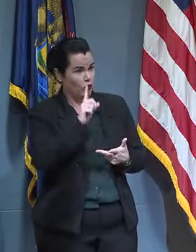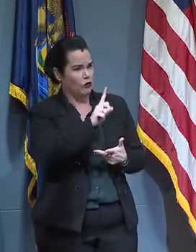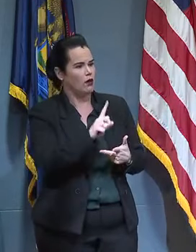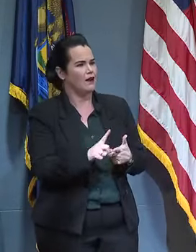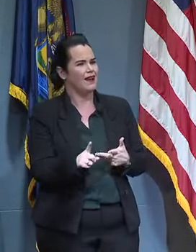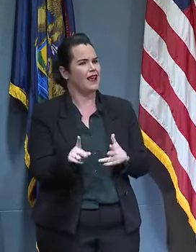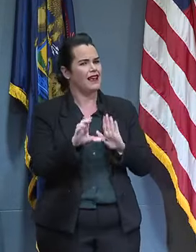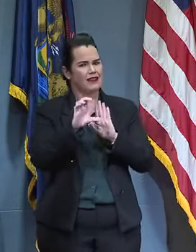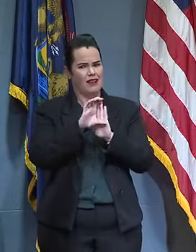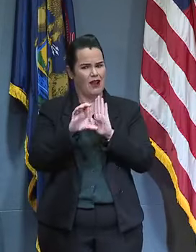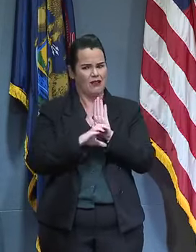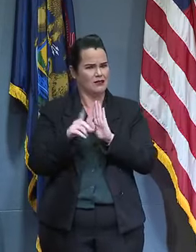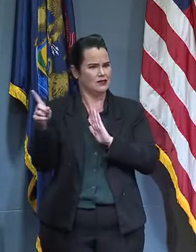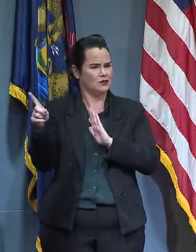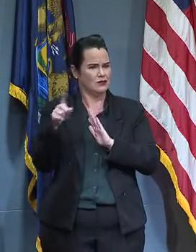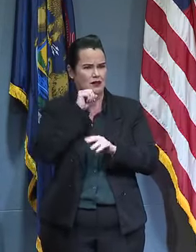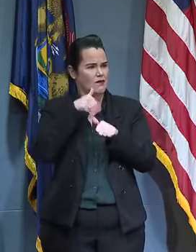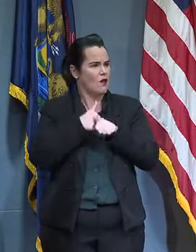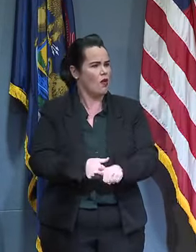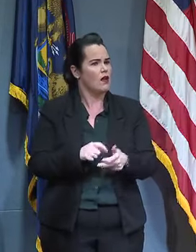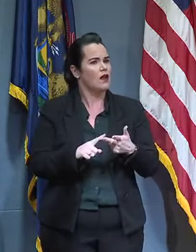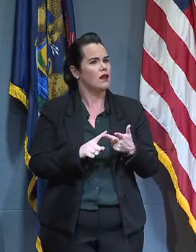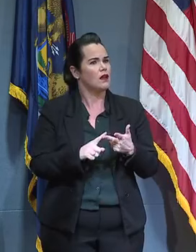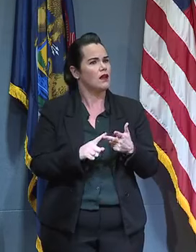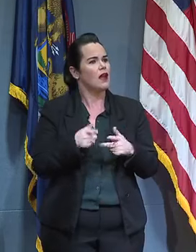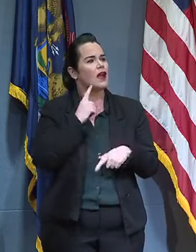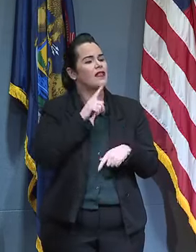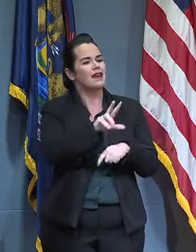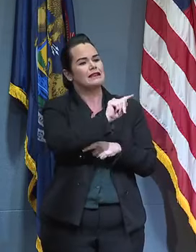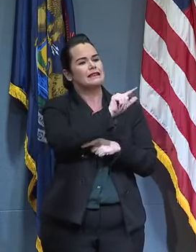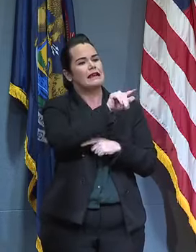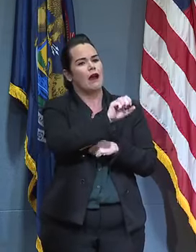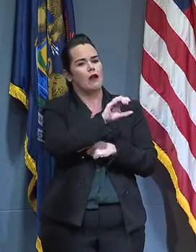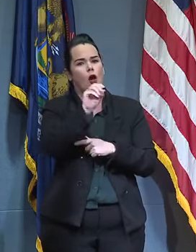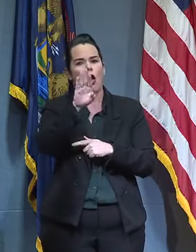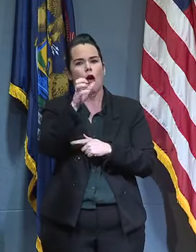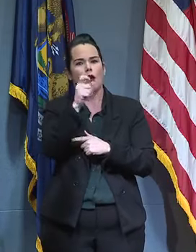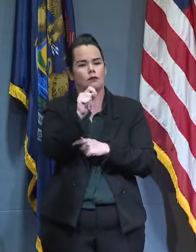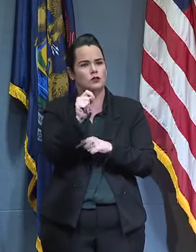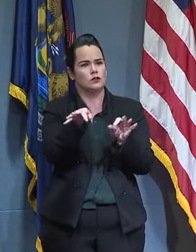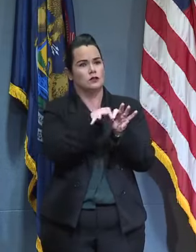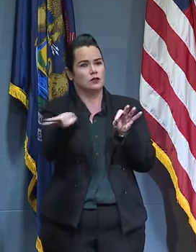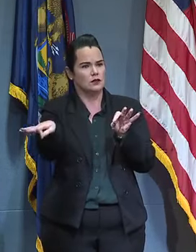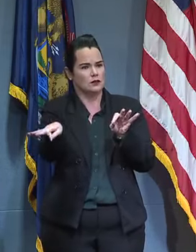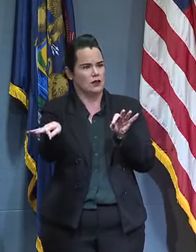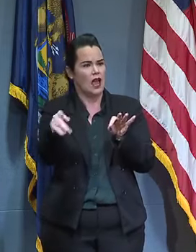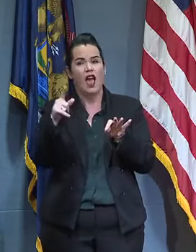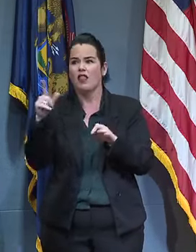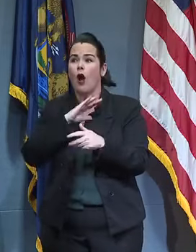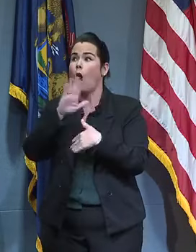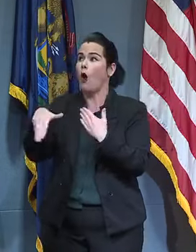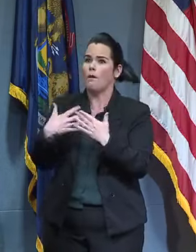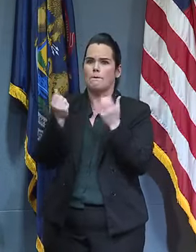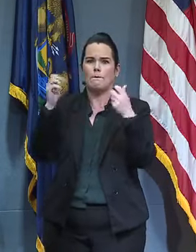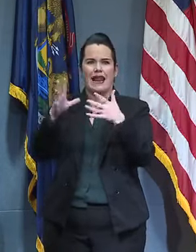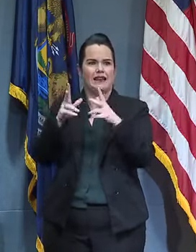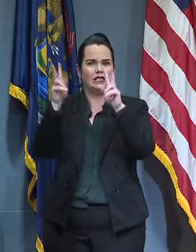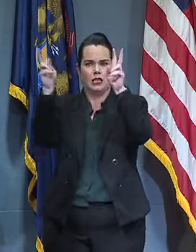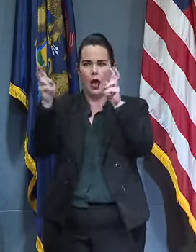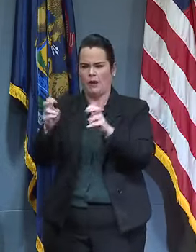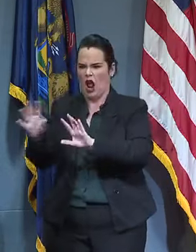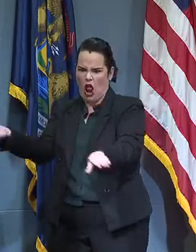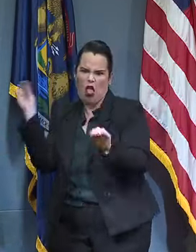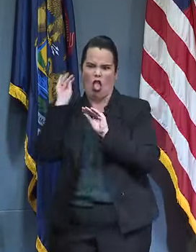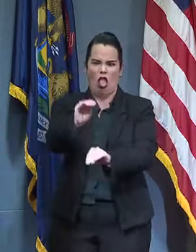fatal. What they did violated the Title Object Clause of the state constitution by jamming a number of subjects into a bill that